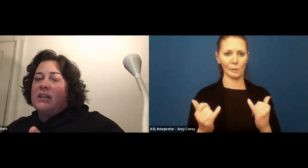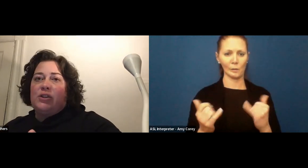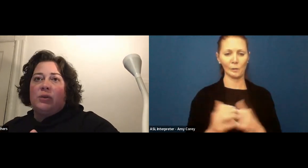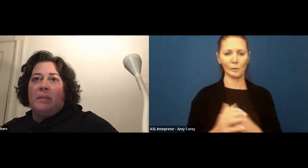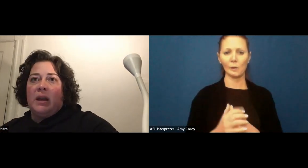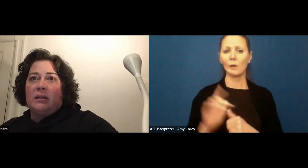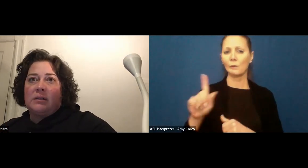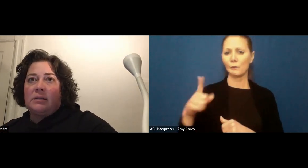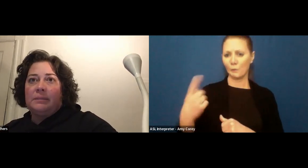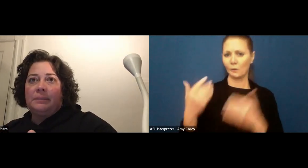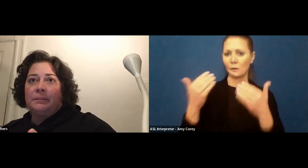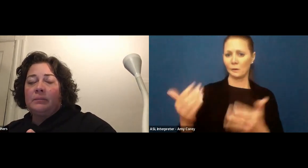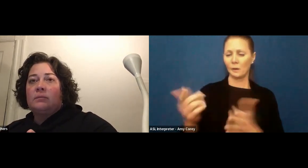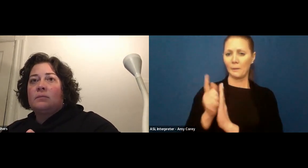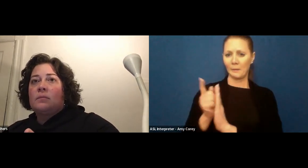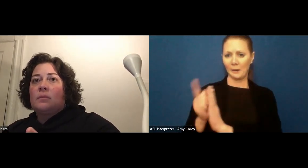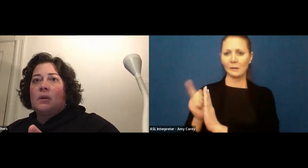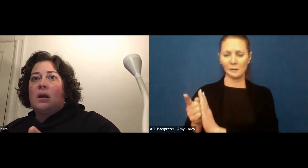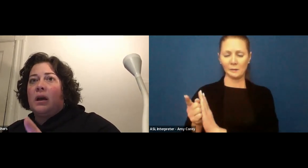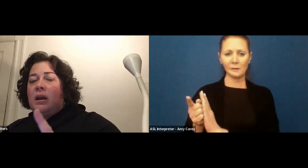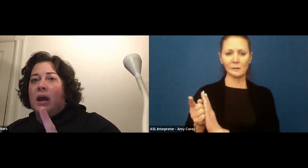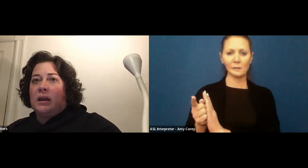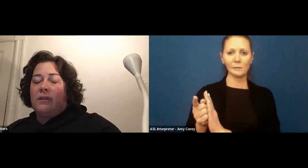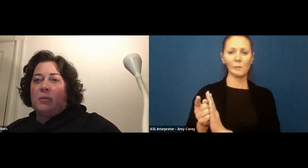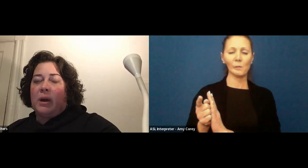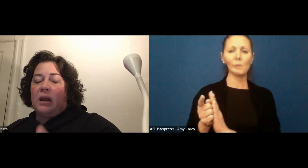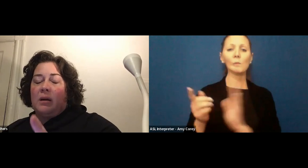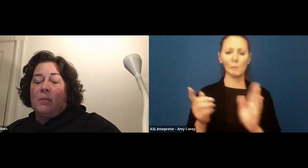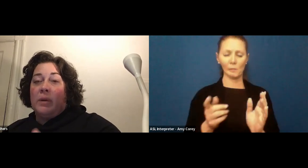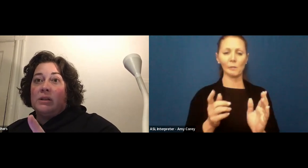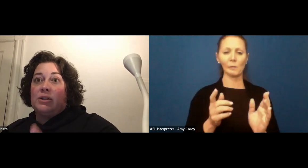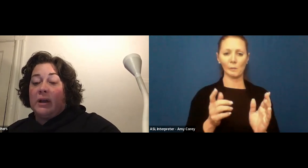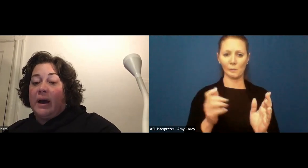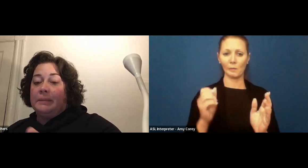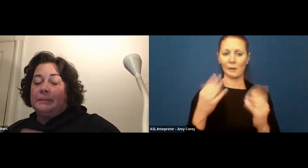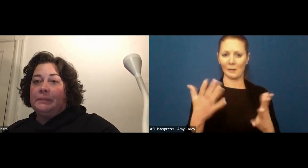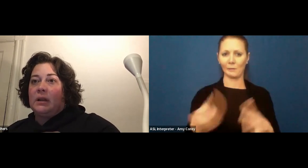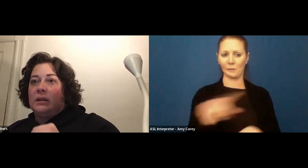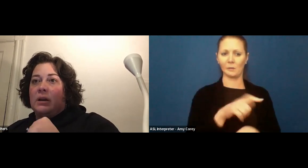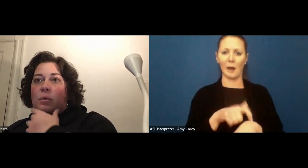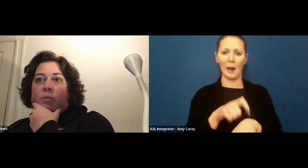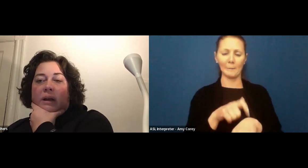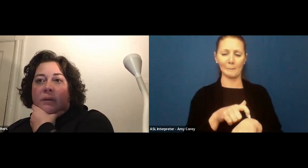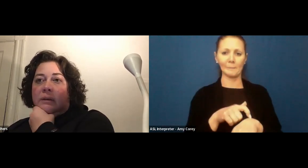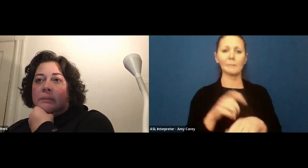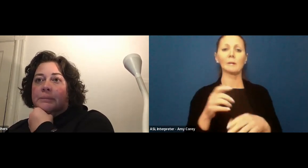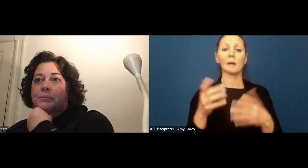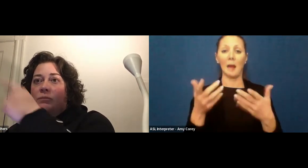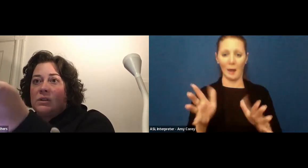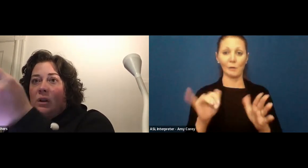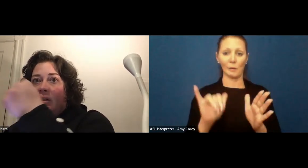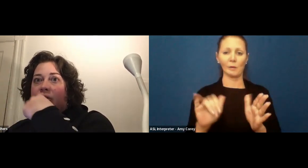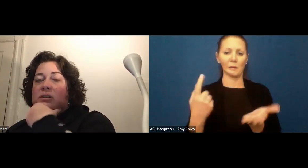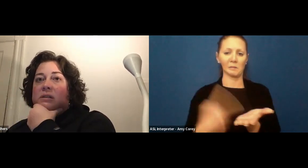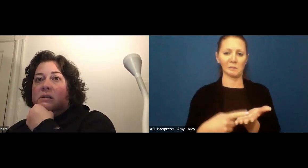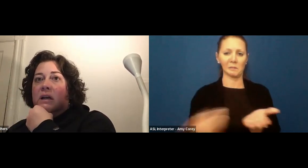First, let's do the minutes. Okay, And give me one Give moment. everybody a moment to do that, and then we'll reconvene.